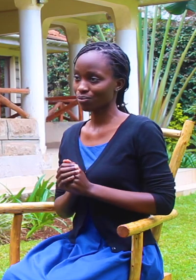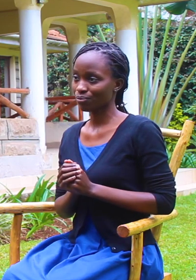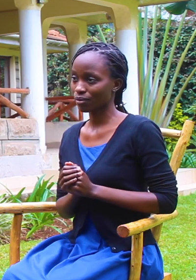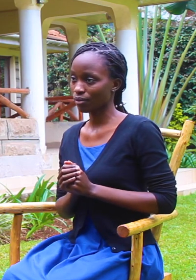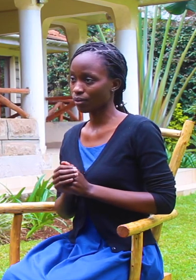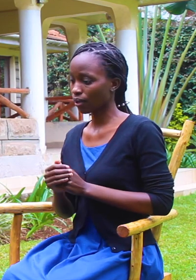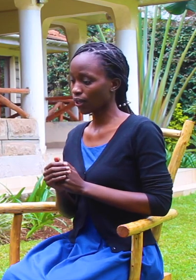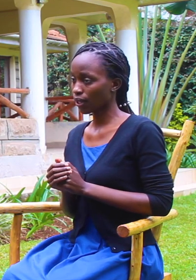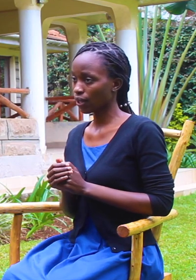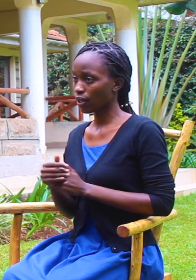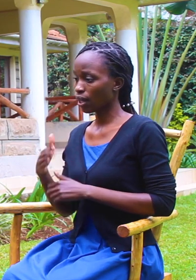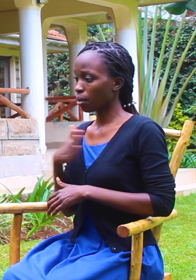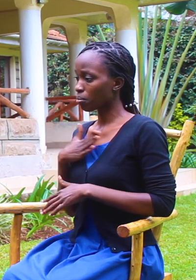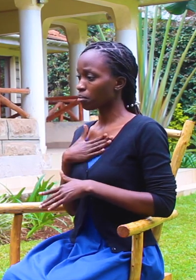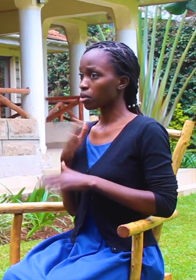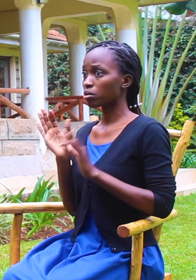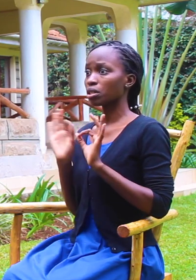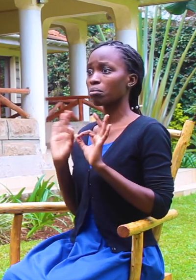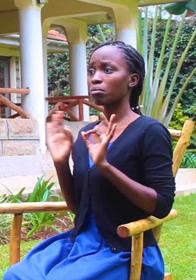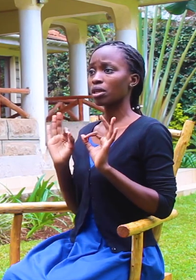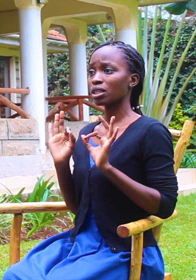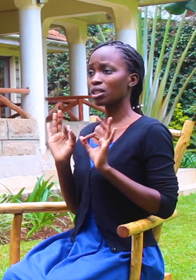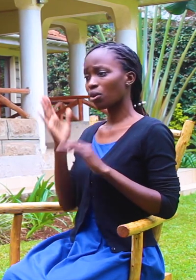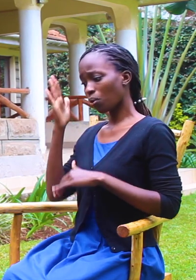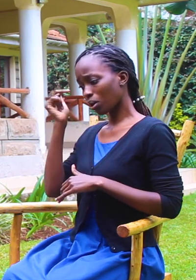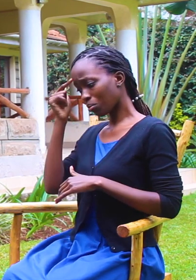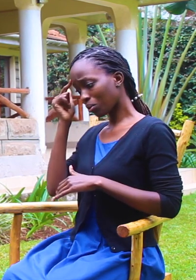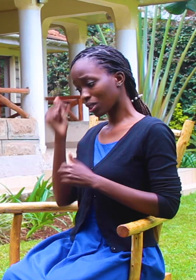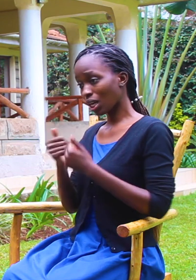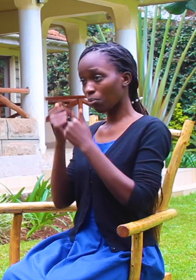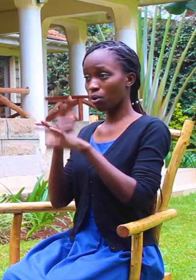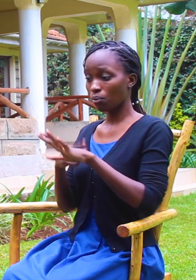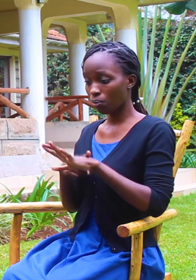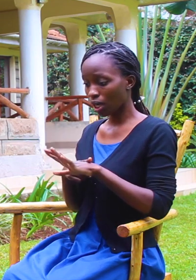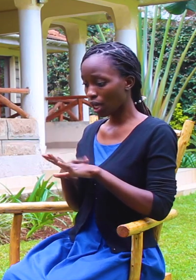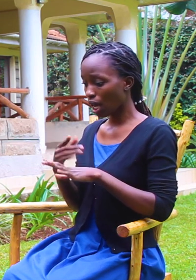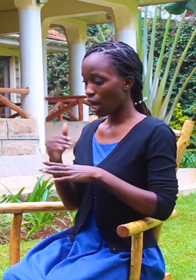I was surprised, because it happened when I was in race course. It happened when I